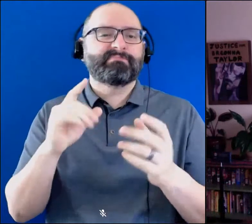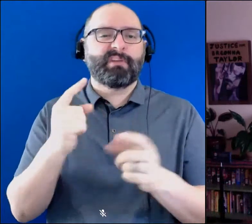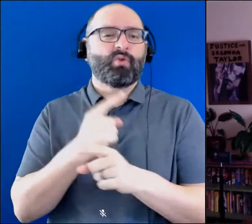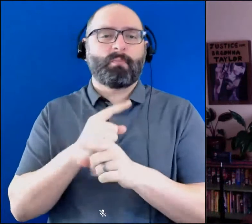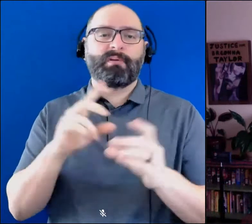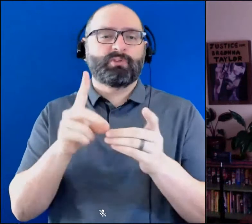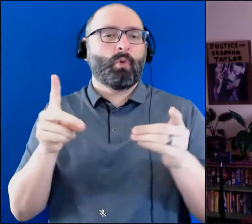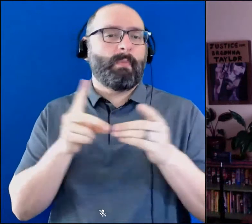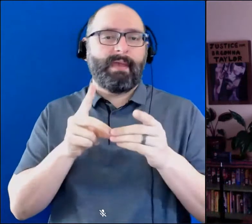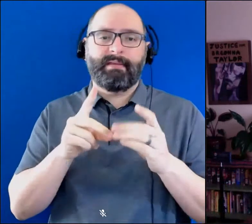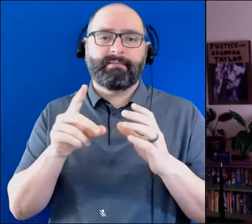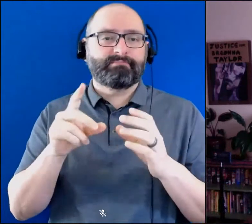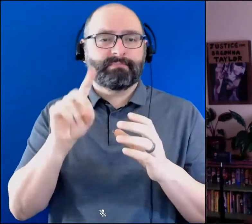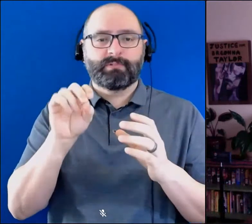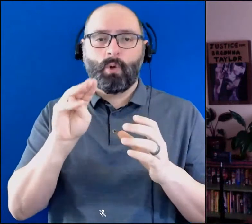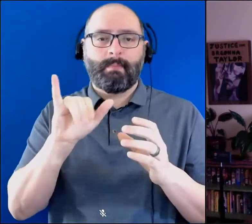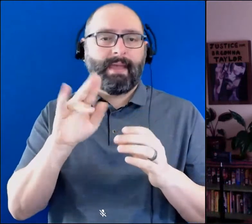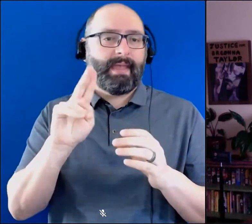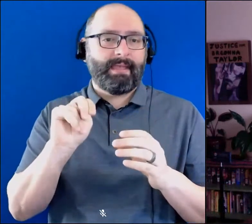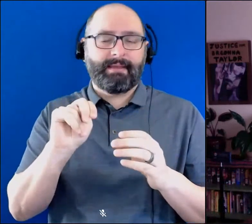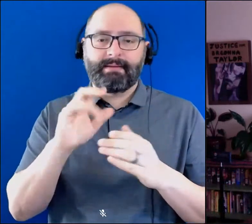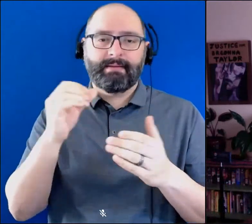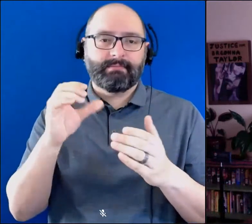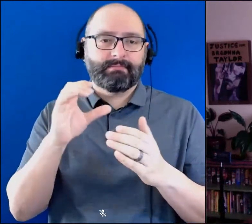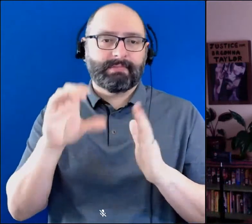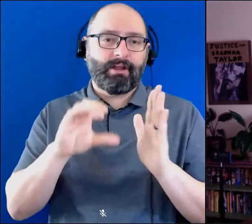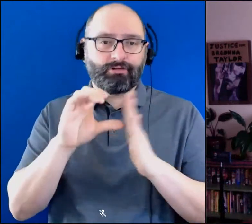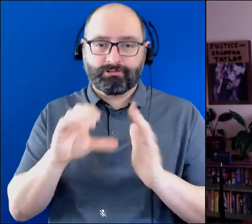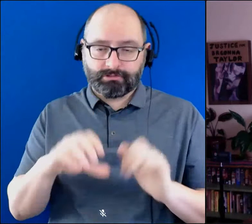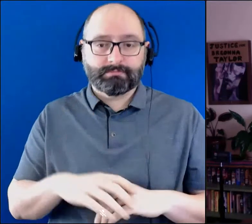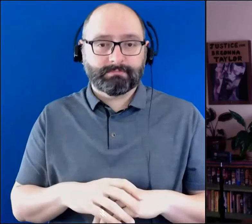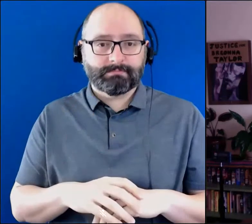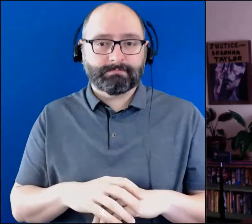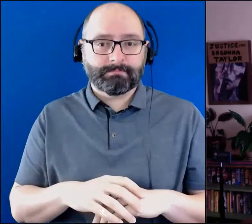characters. This isn't meant to be a trick question.